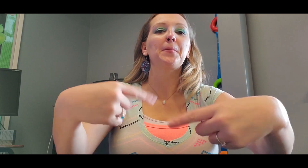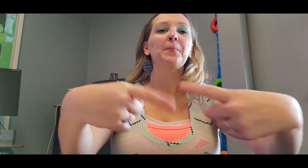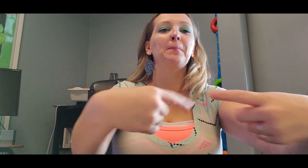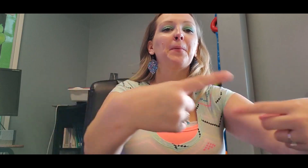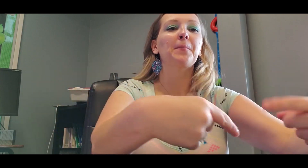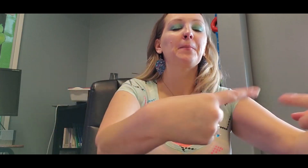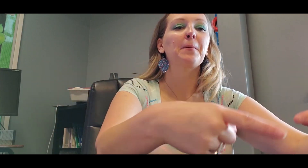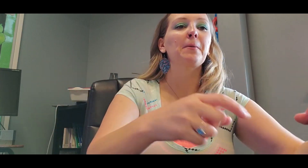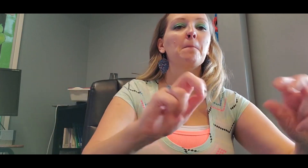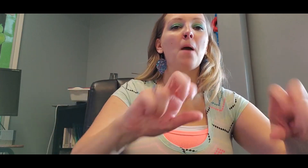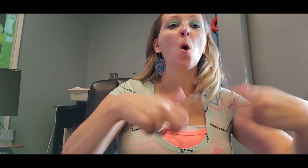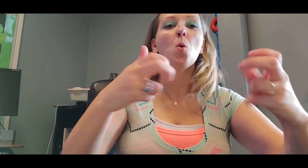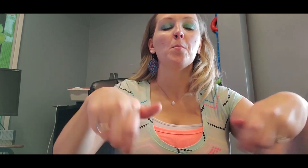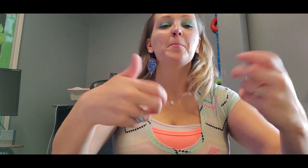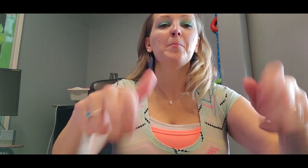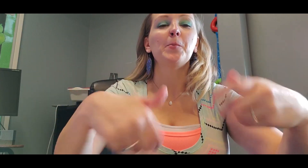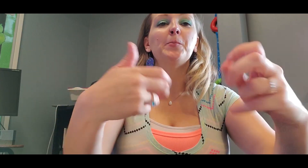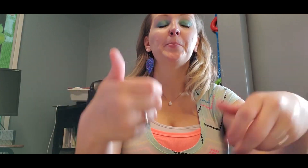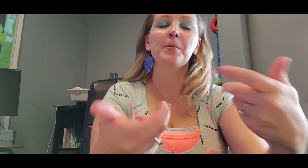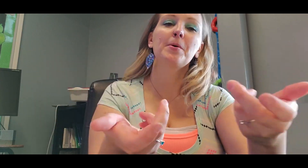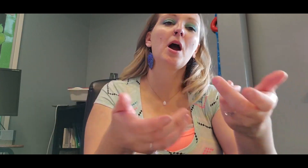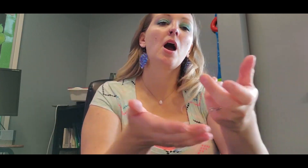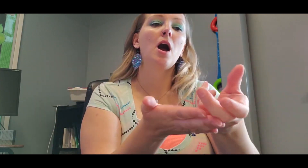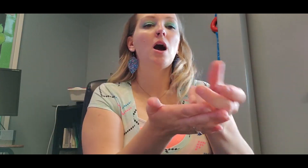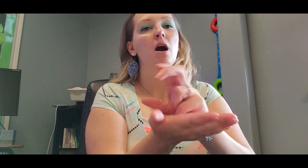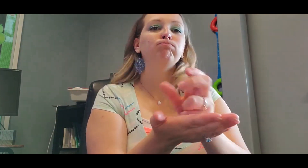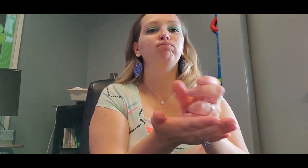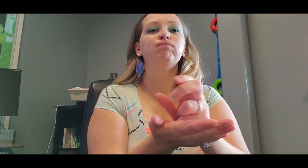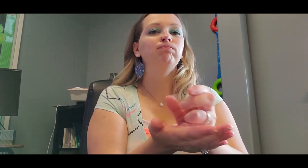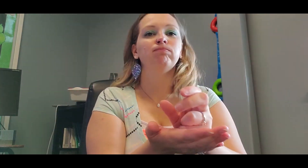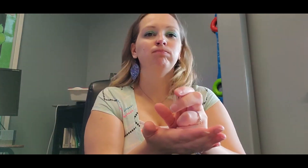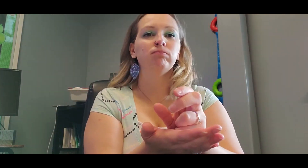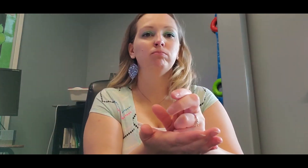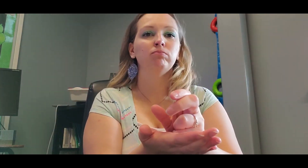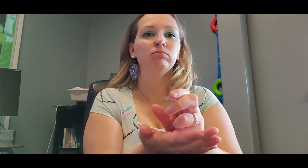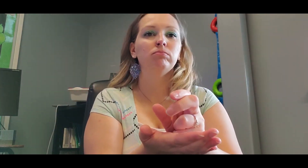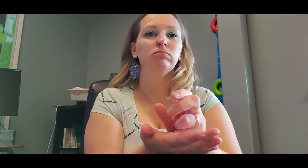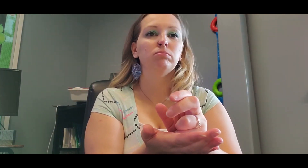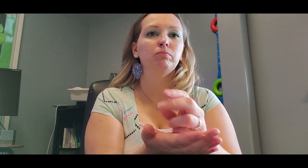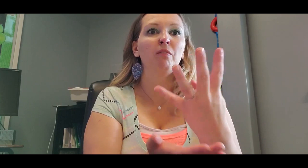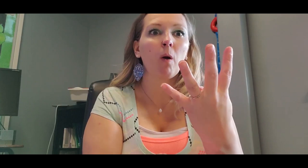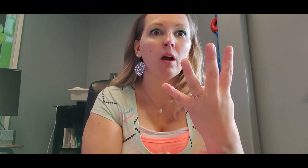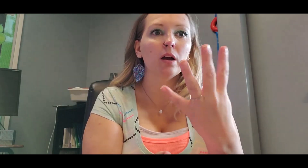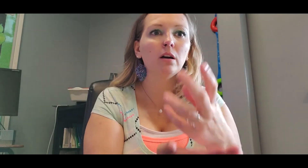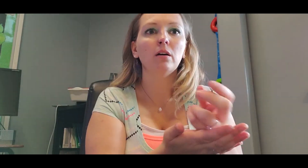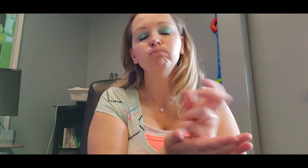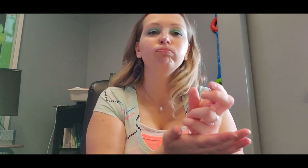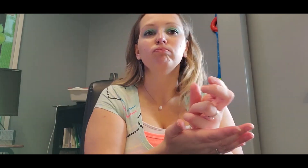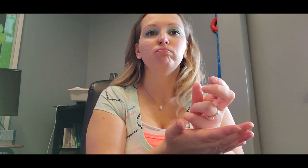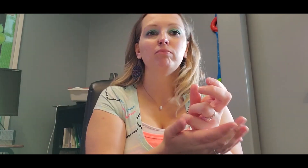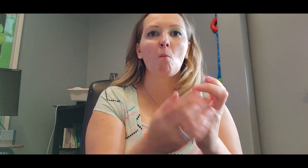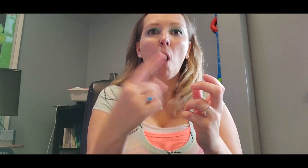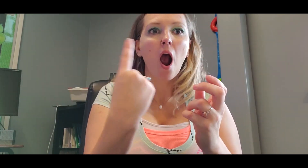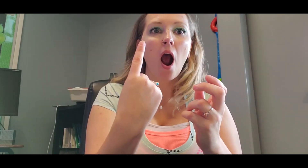them. And as they roll and roll and roll, they'll eventually land on a number. Maybe